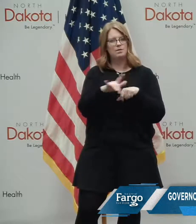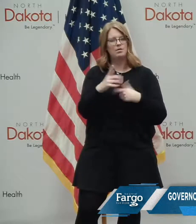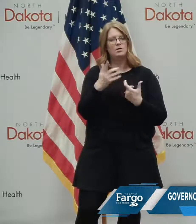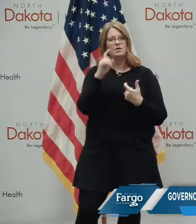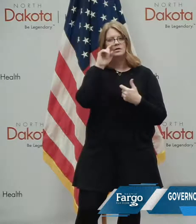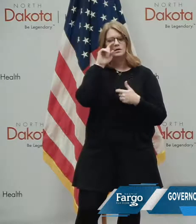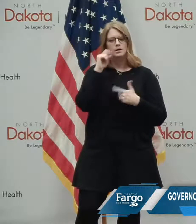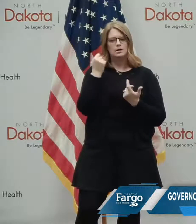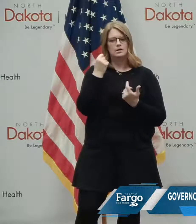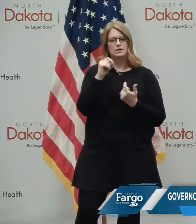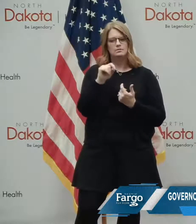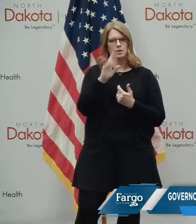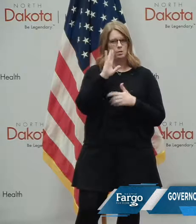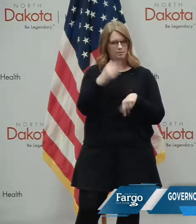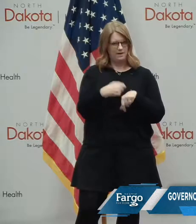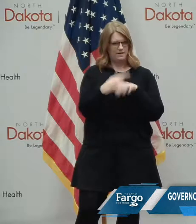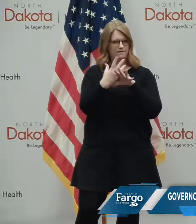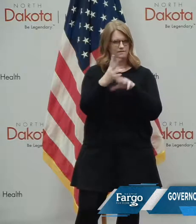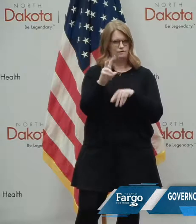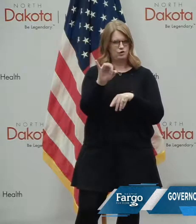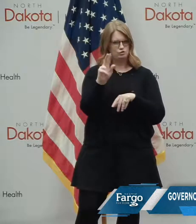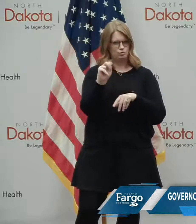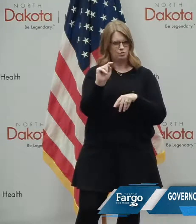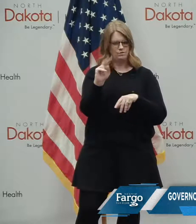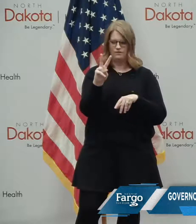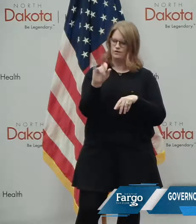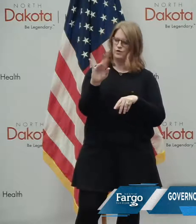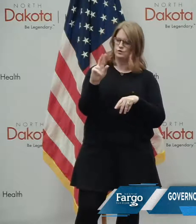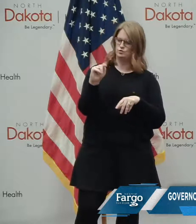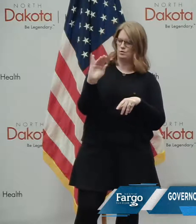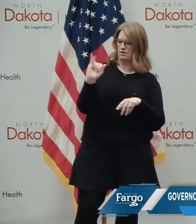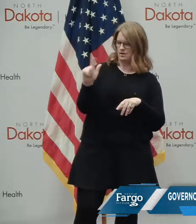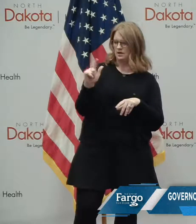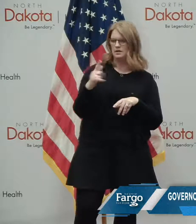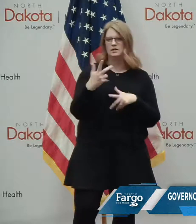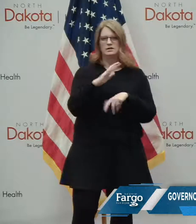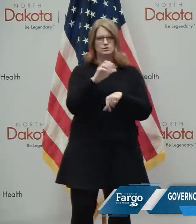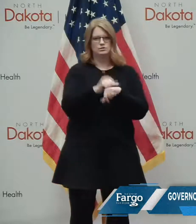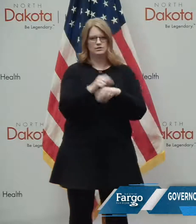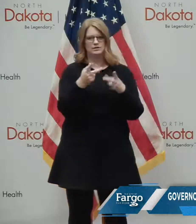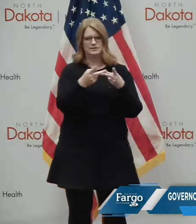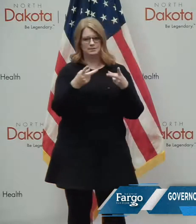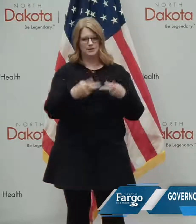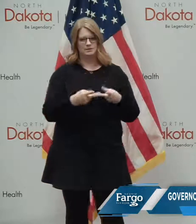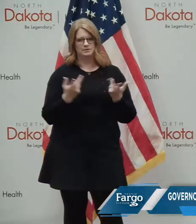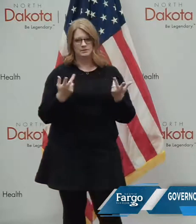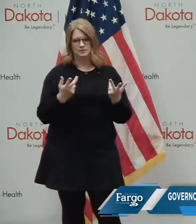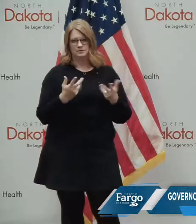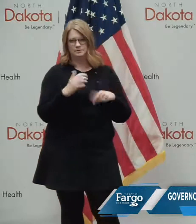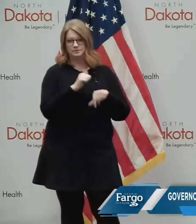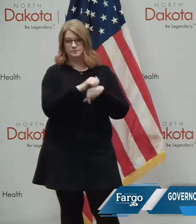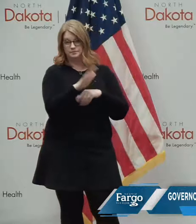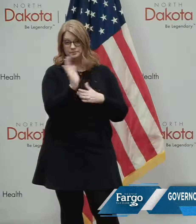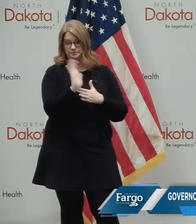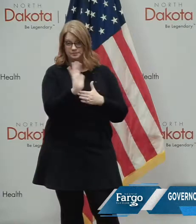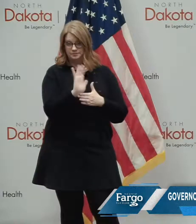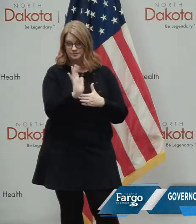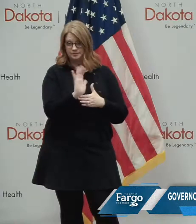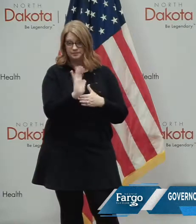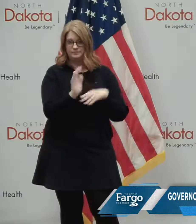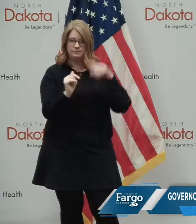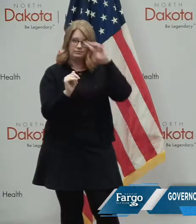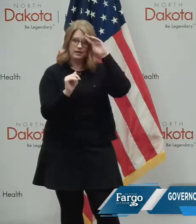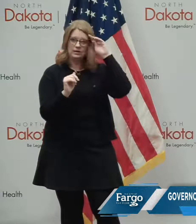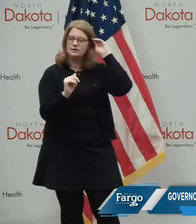year, as I said, it's going to be virtual, but for more information on the event and to reserve your space or to submit a video of